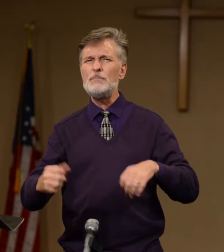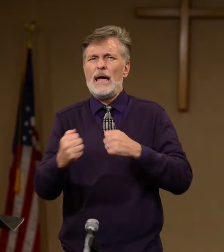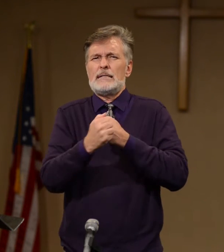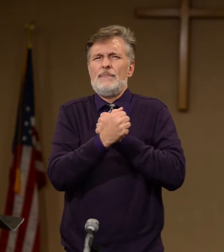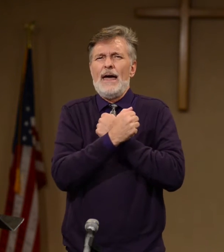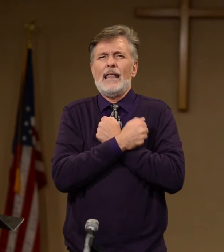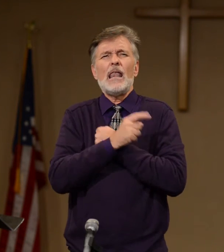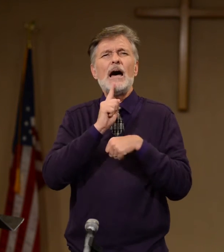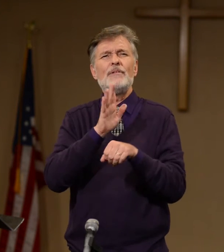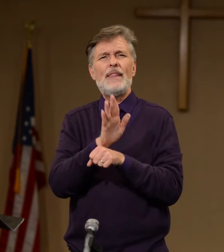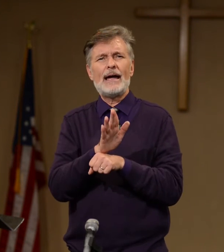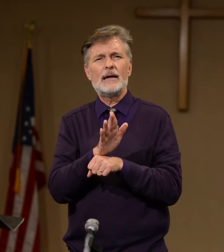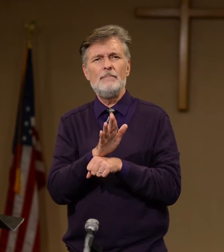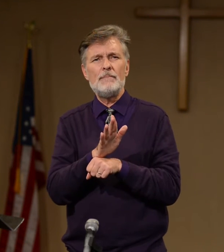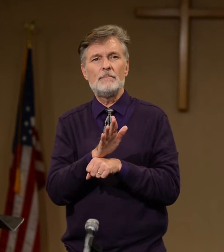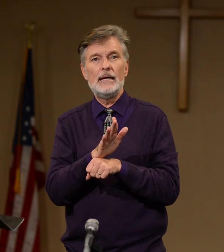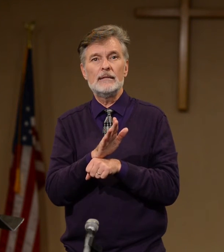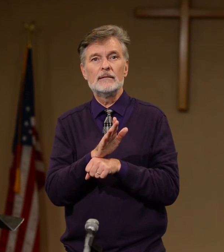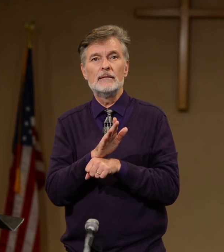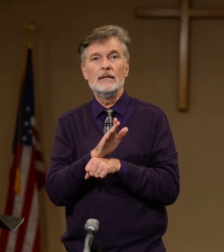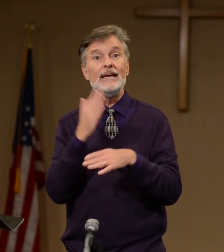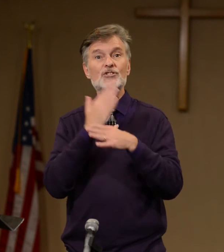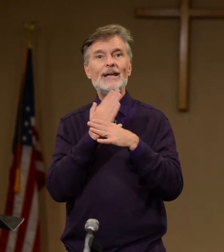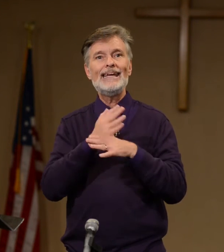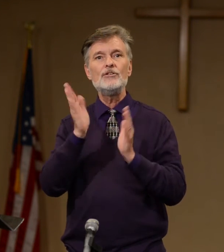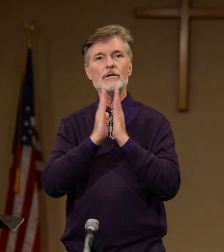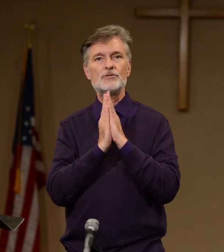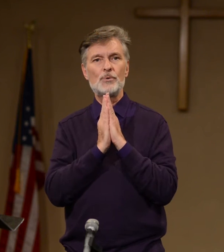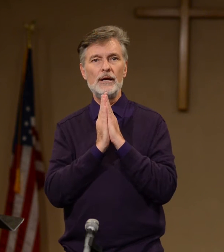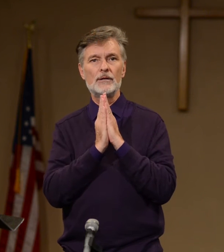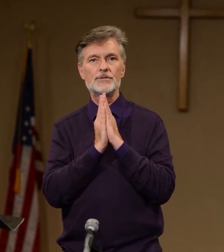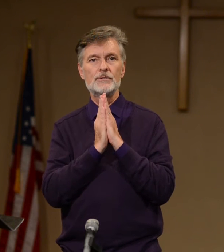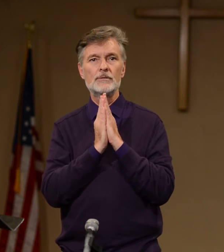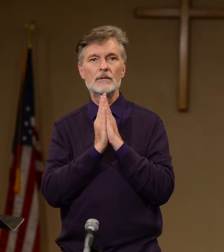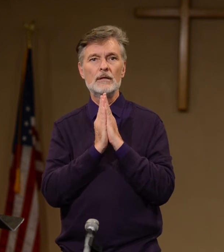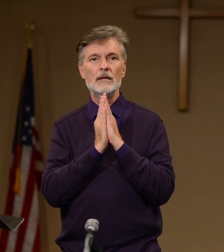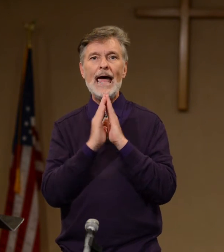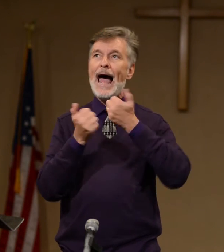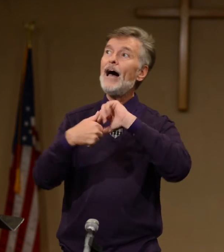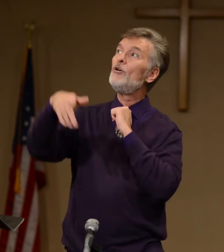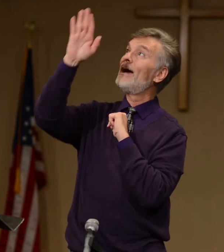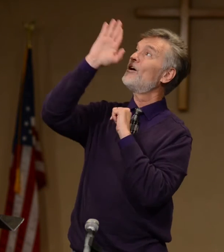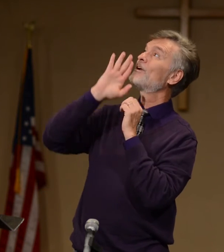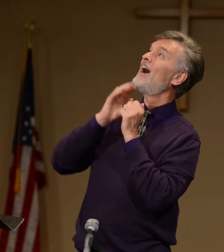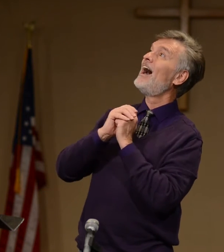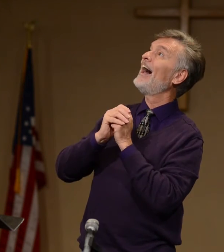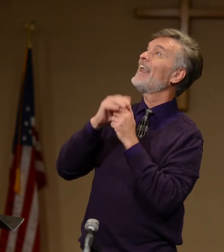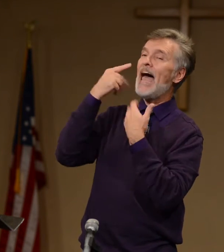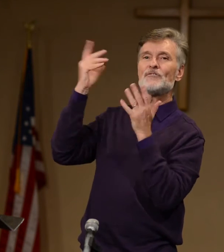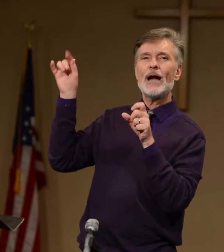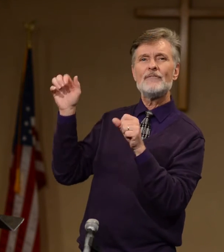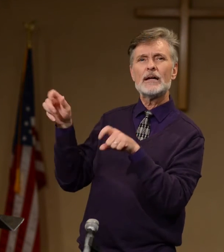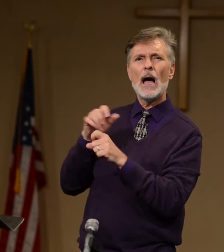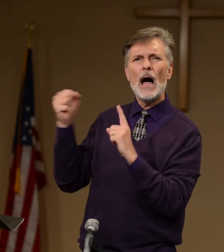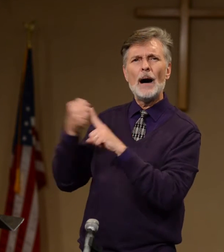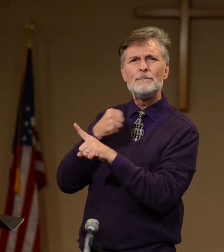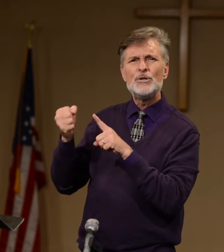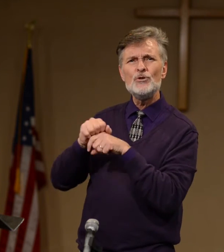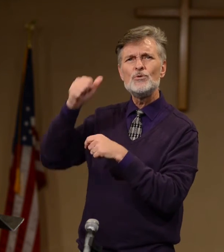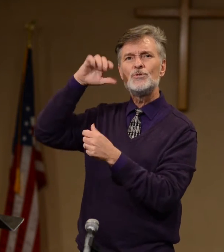respect and that love and that commitment, it's going to hinder his prayers. How do I go to God after having abused